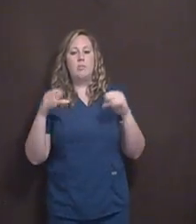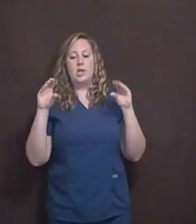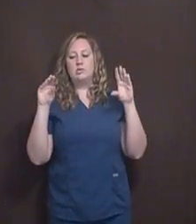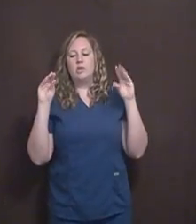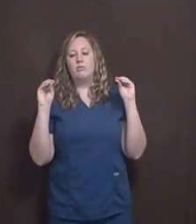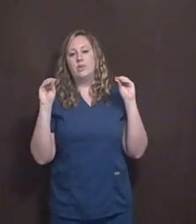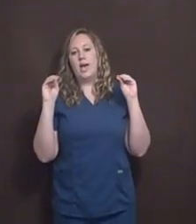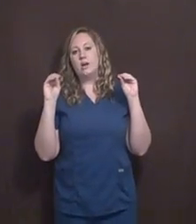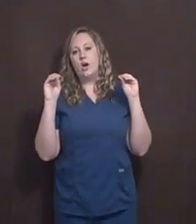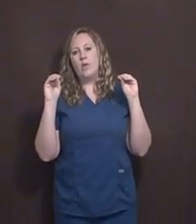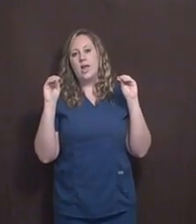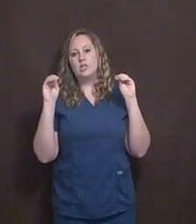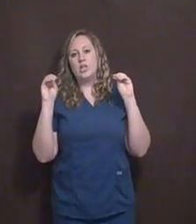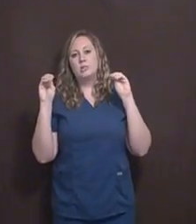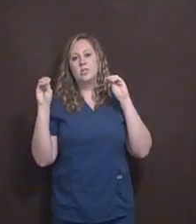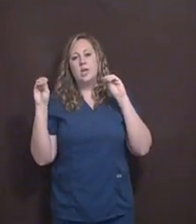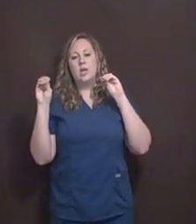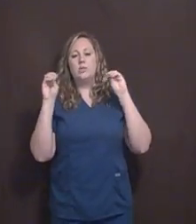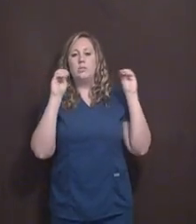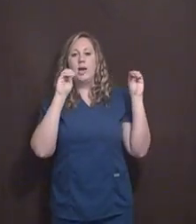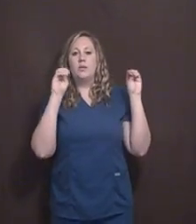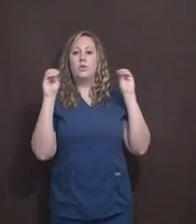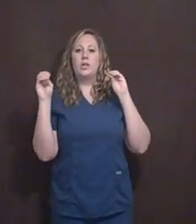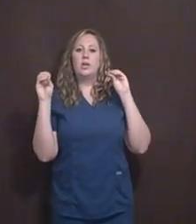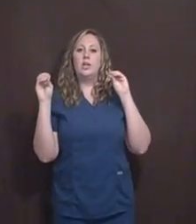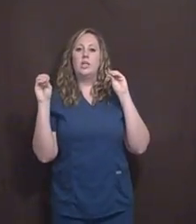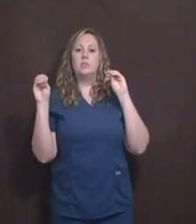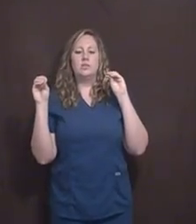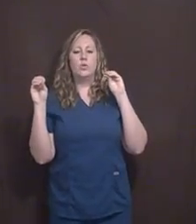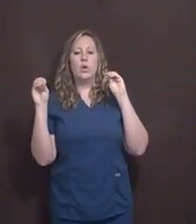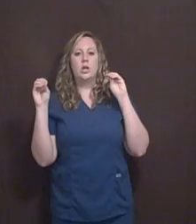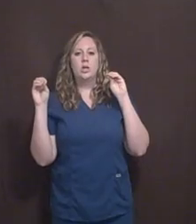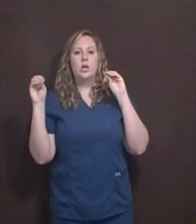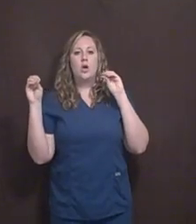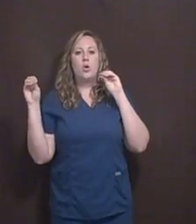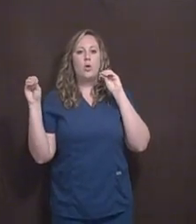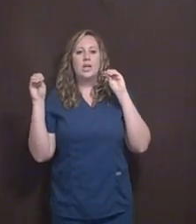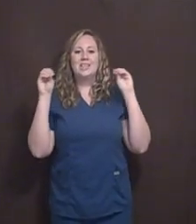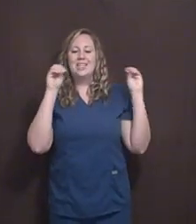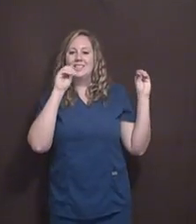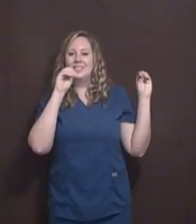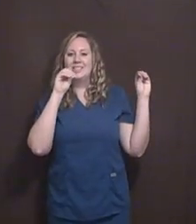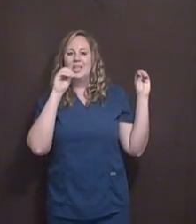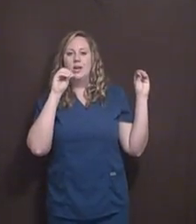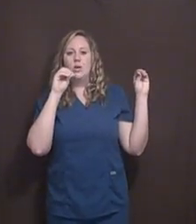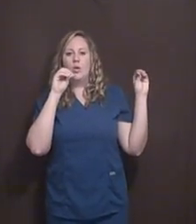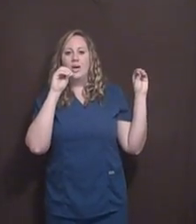by using flat O hand shapes, going back and forth like you're eating a piece of corn. Corn. Corn.